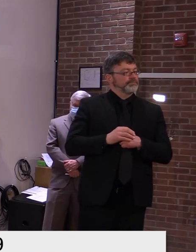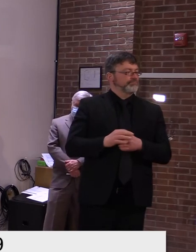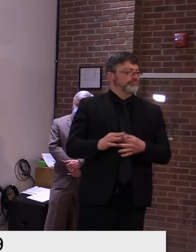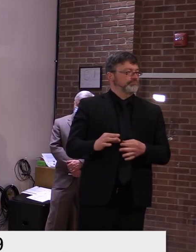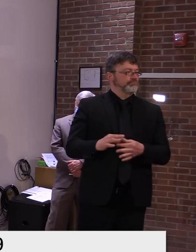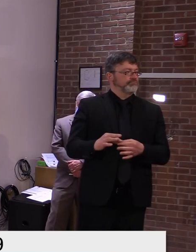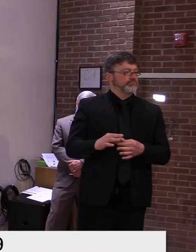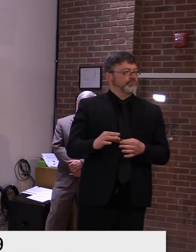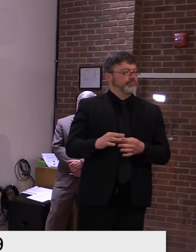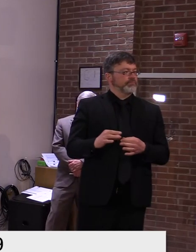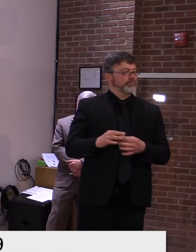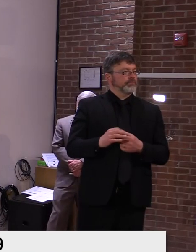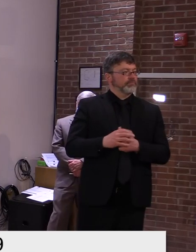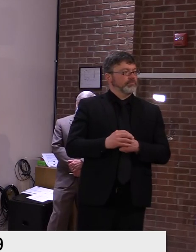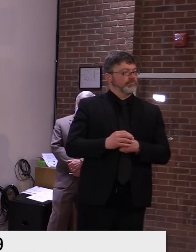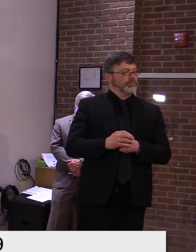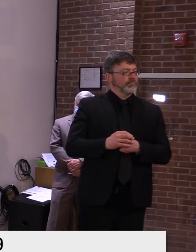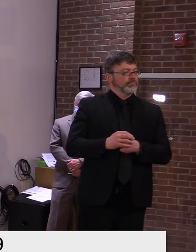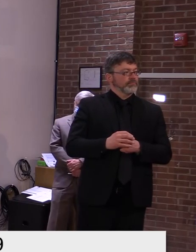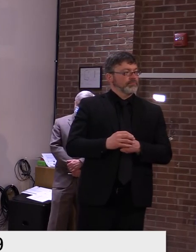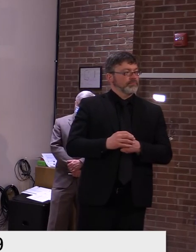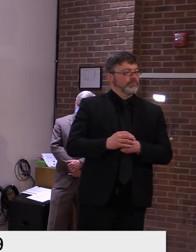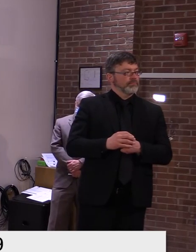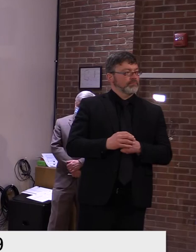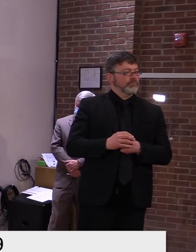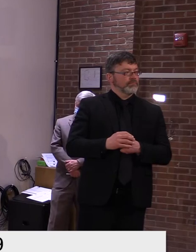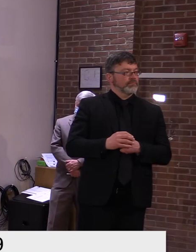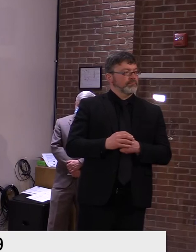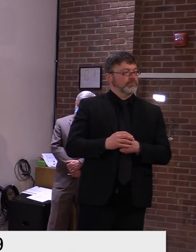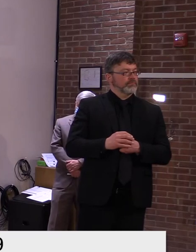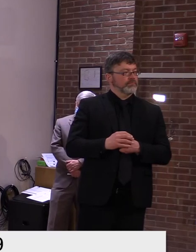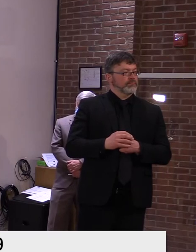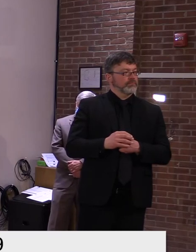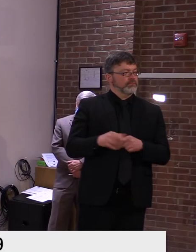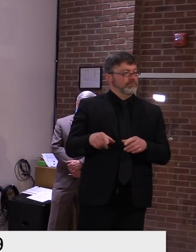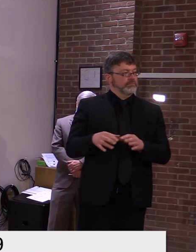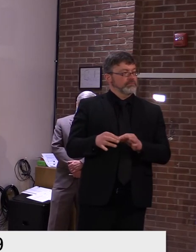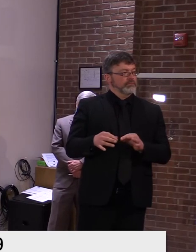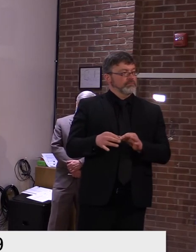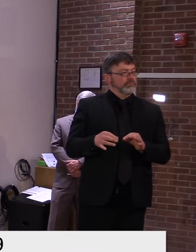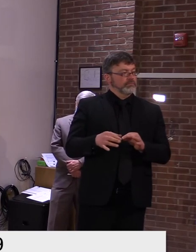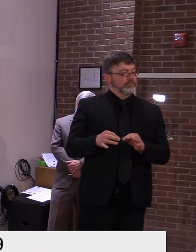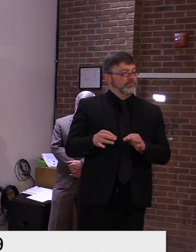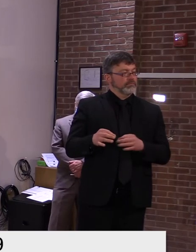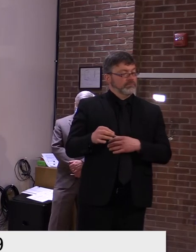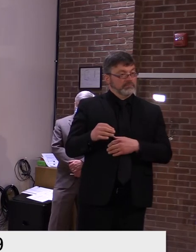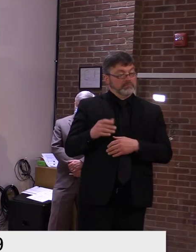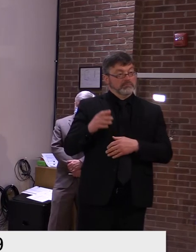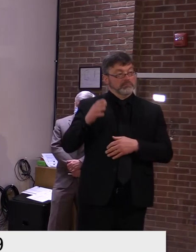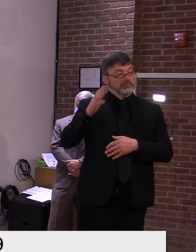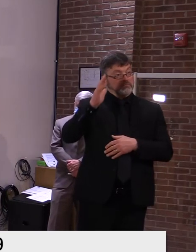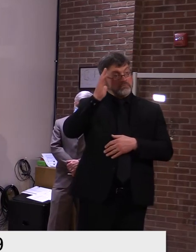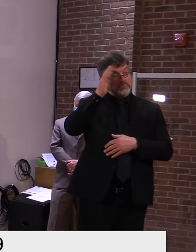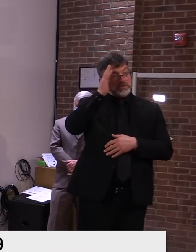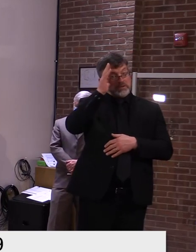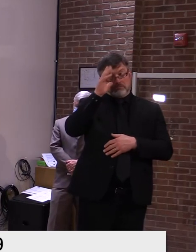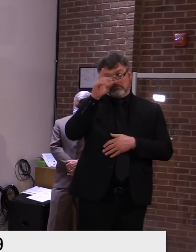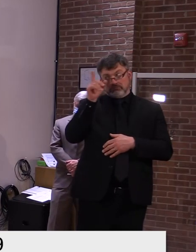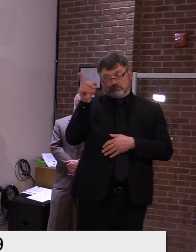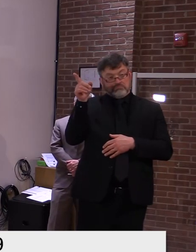the reopening of schools to in-person education. And is that something